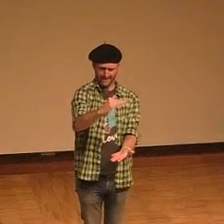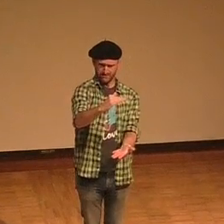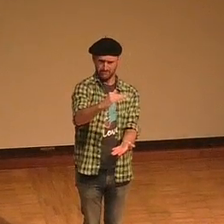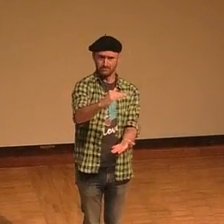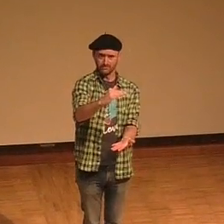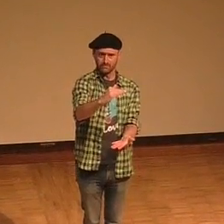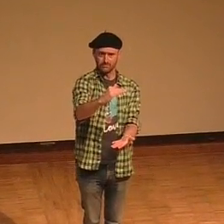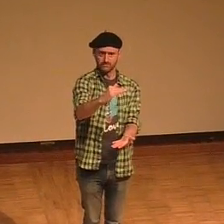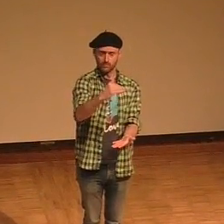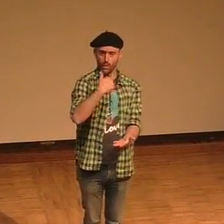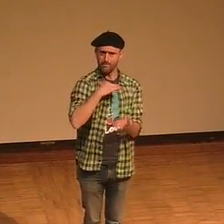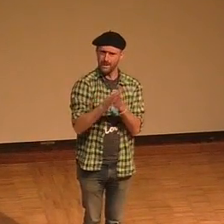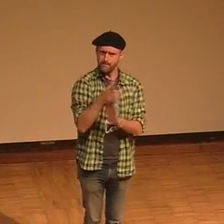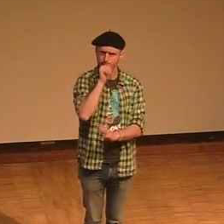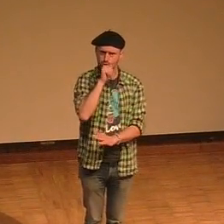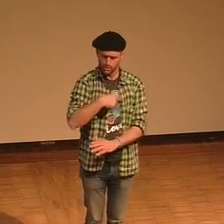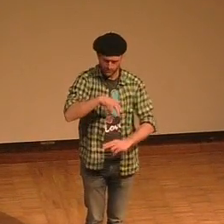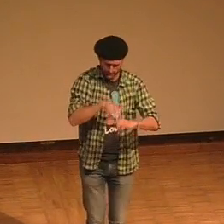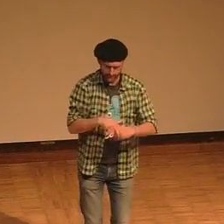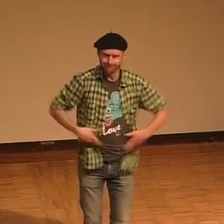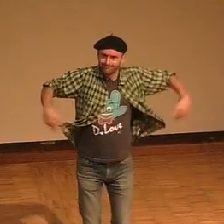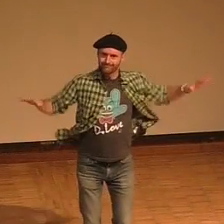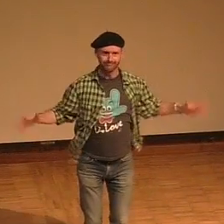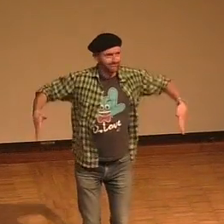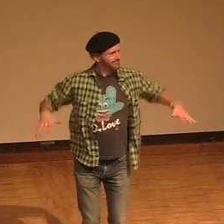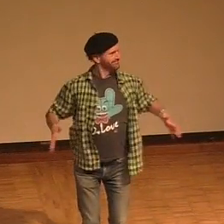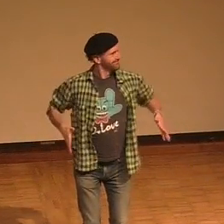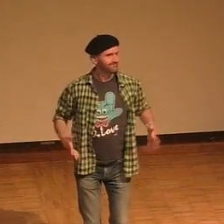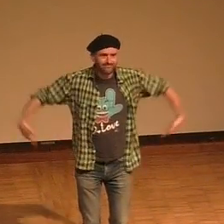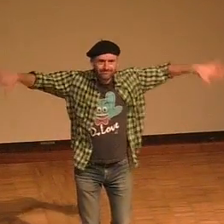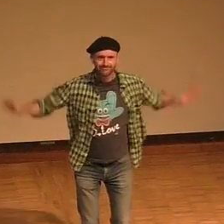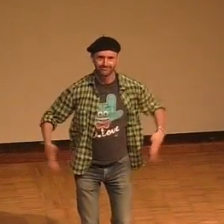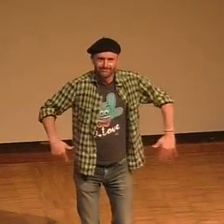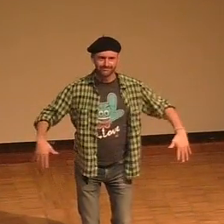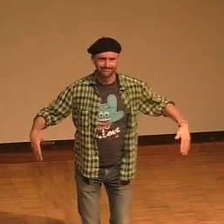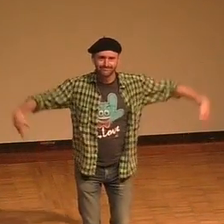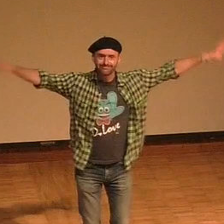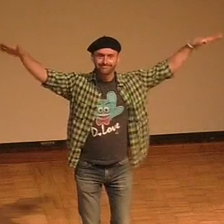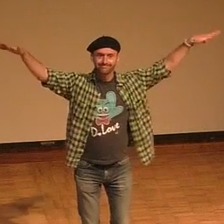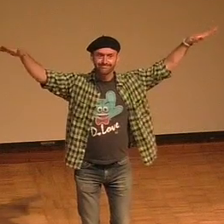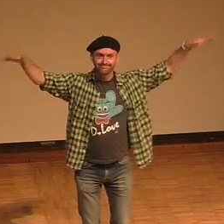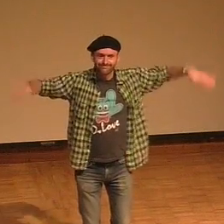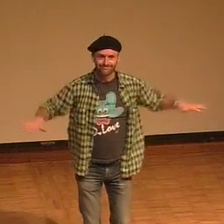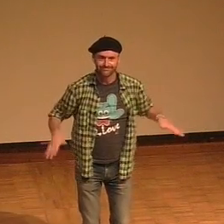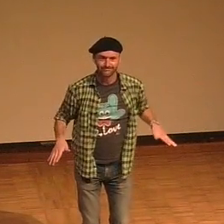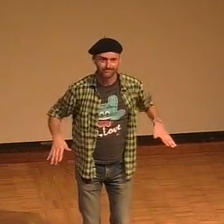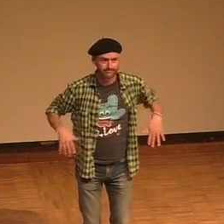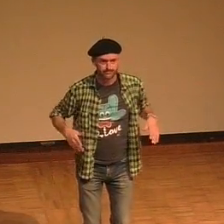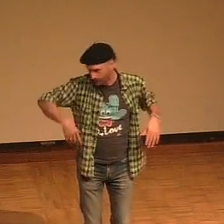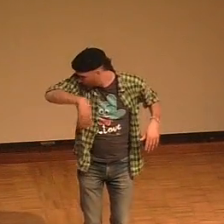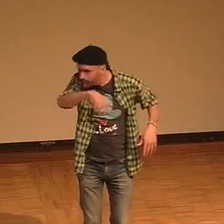it's right there. But then you become the bird, like this.